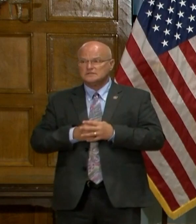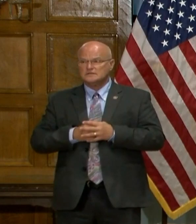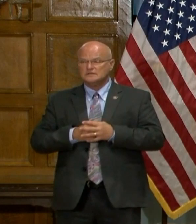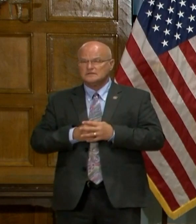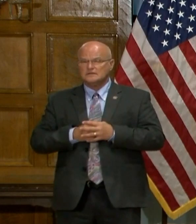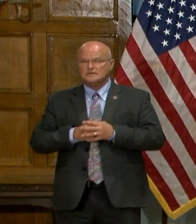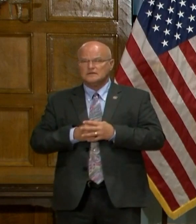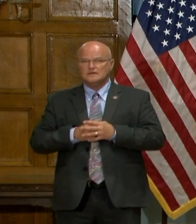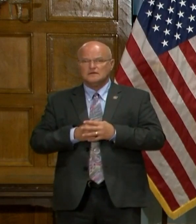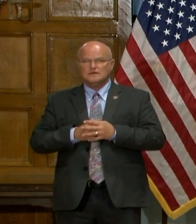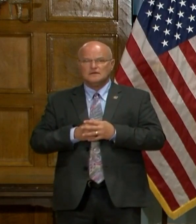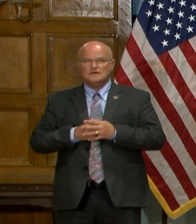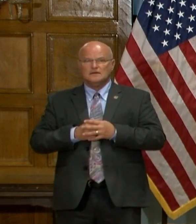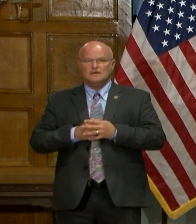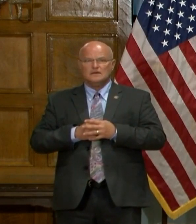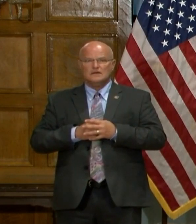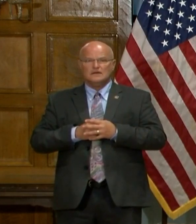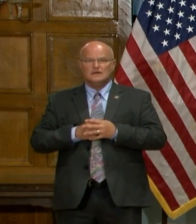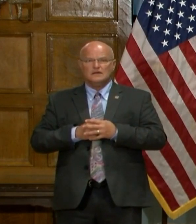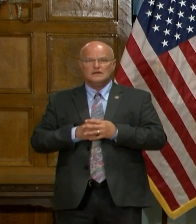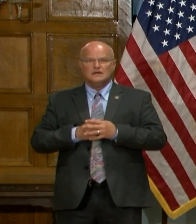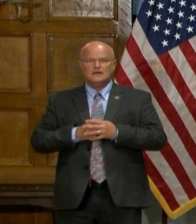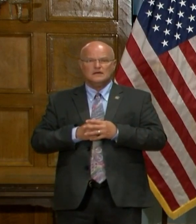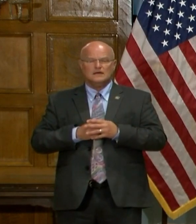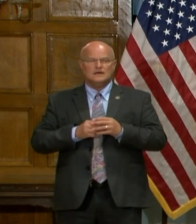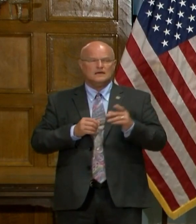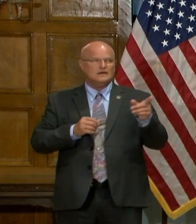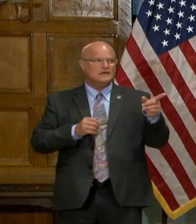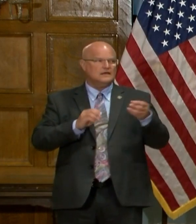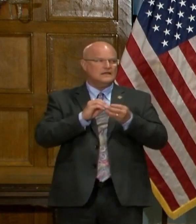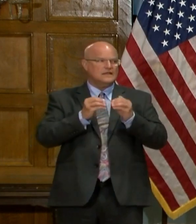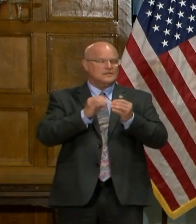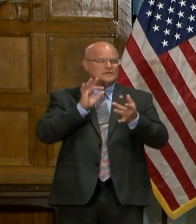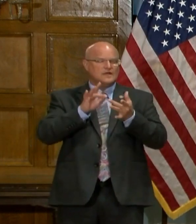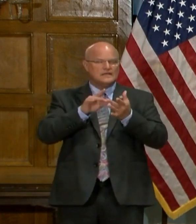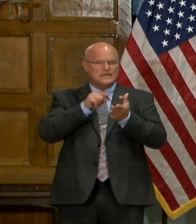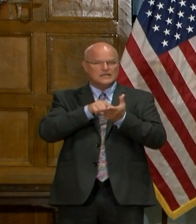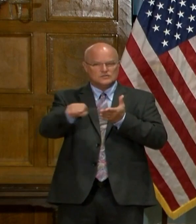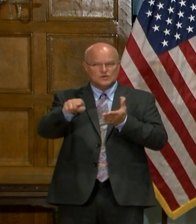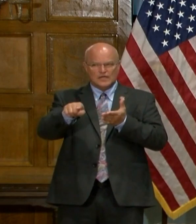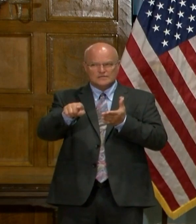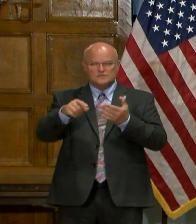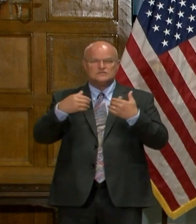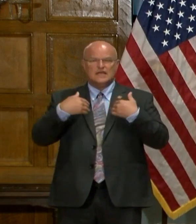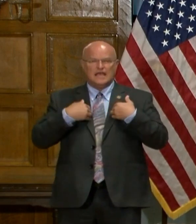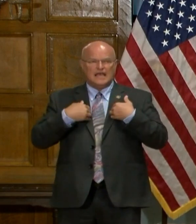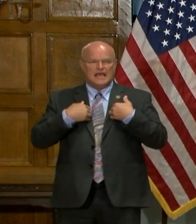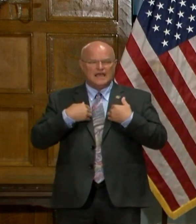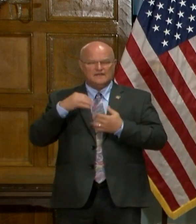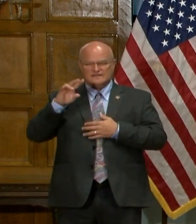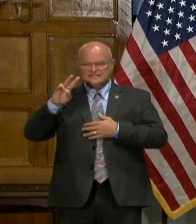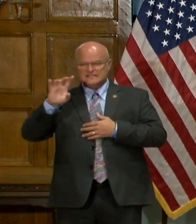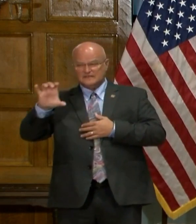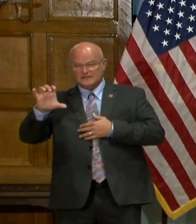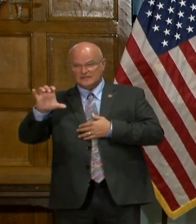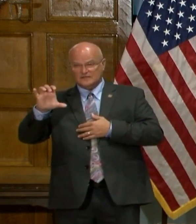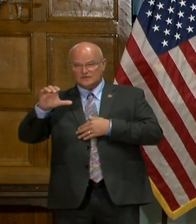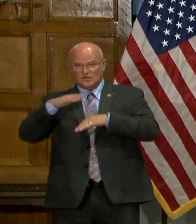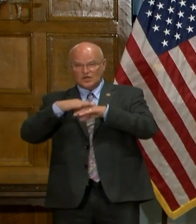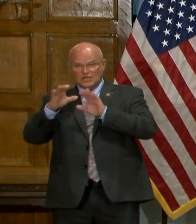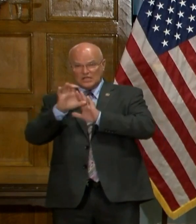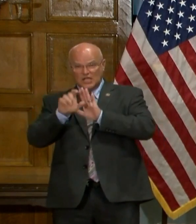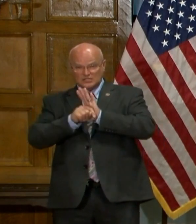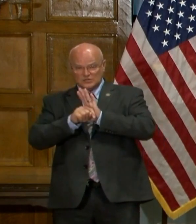Yes, The numbers of contract tracers you're going to have 700 on